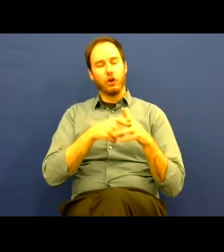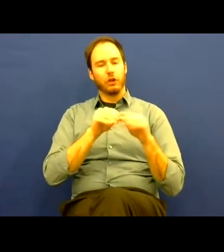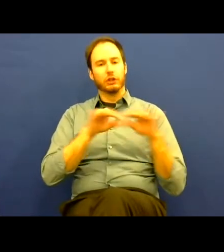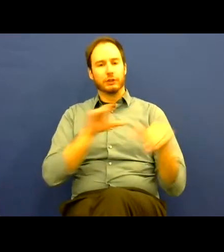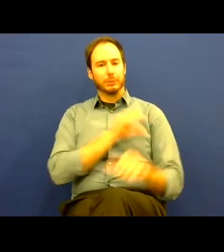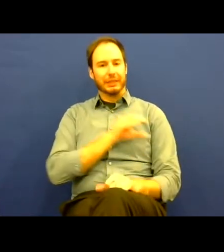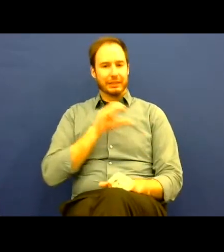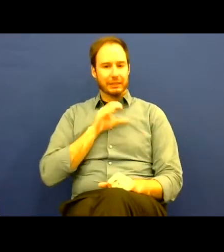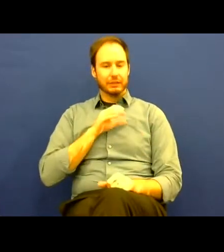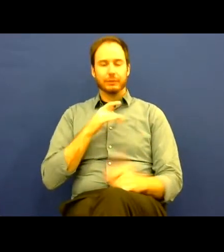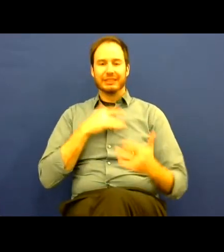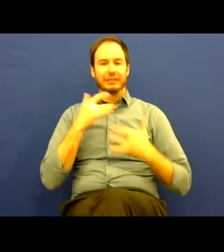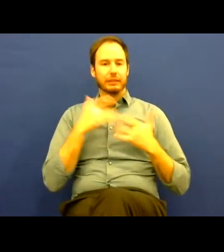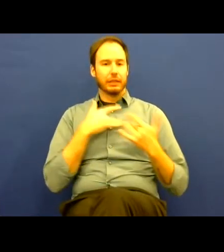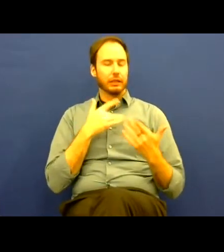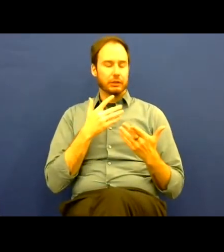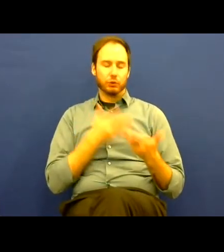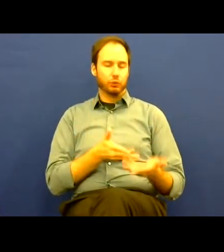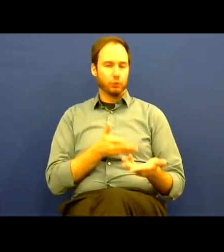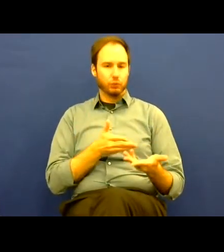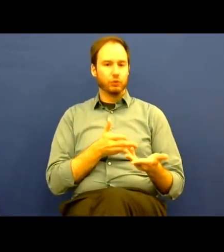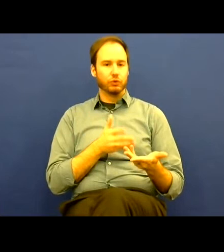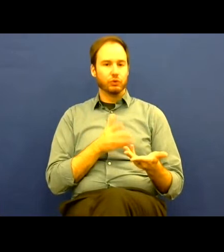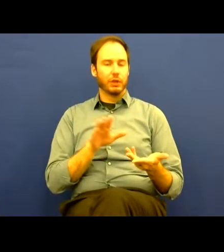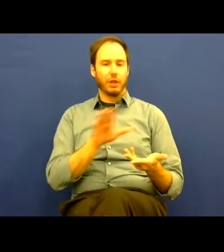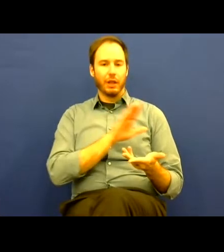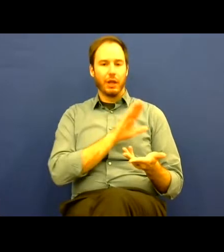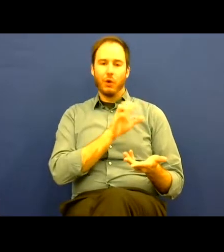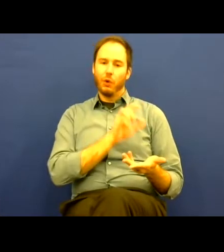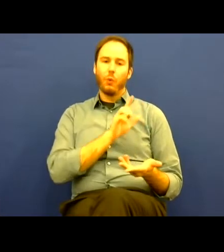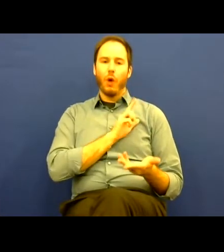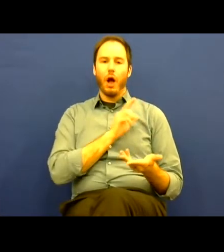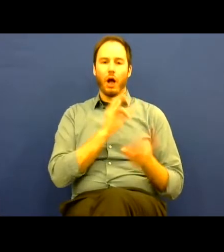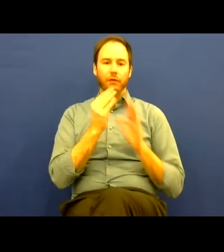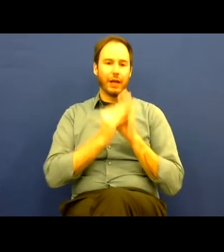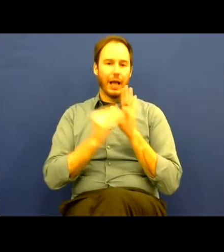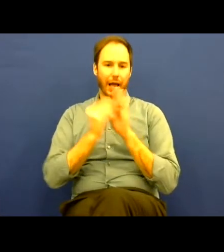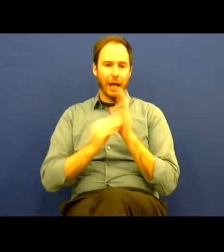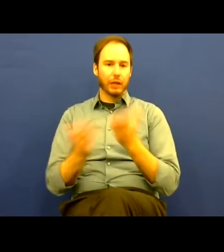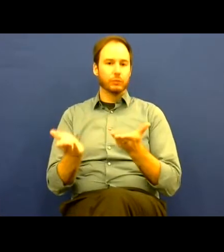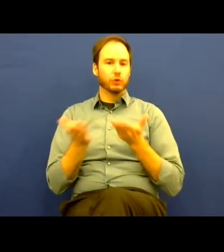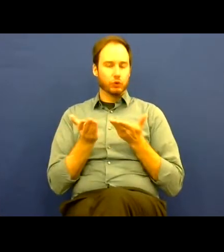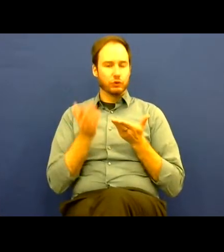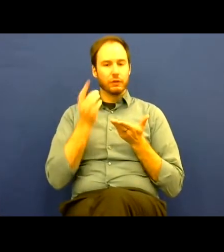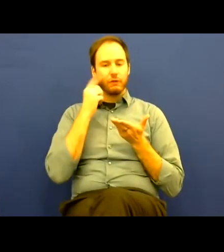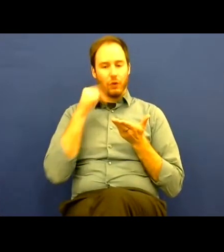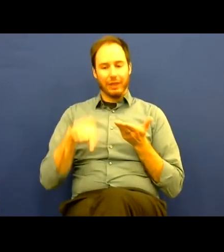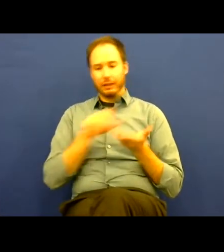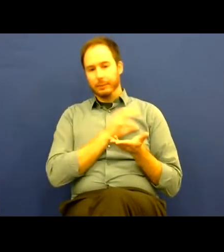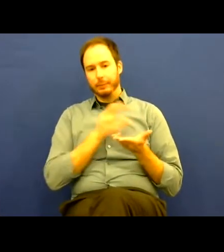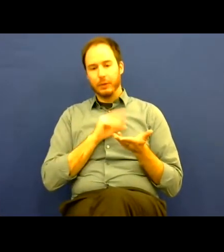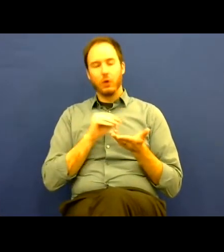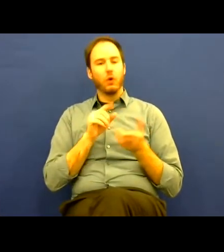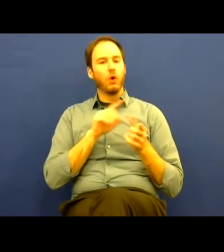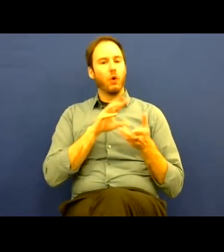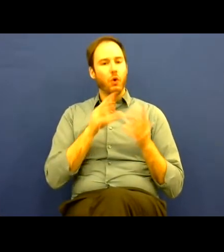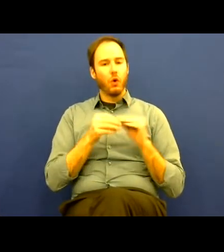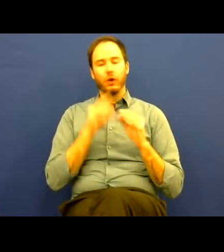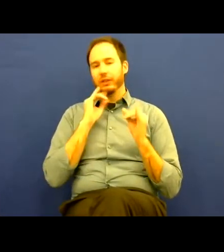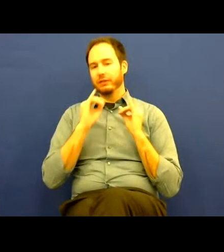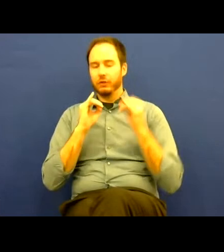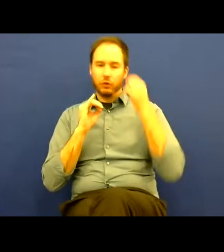So very excited about the quality of applications we received, not only for this committee, but we were also